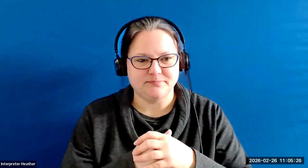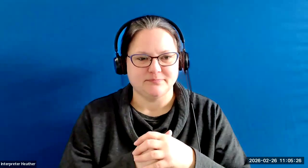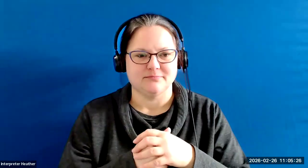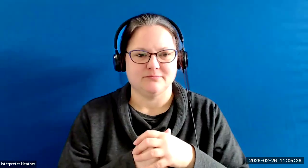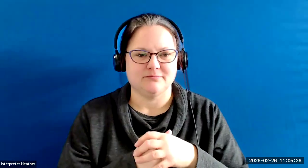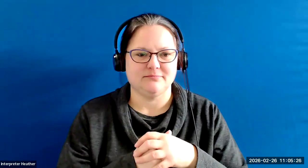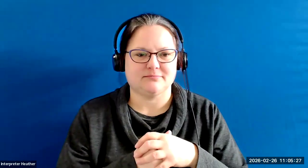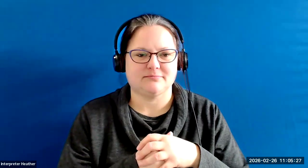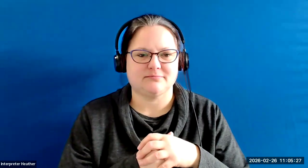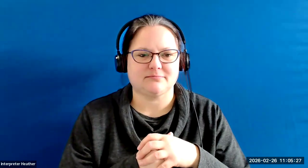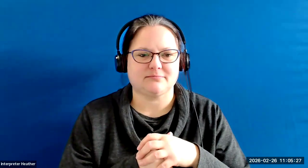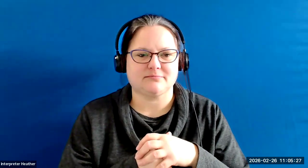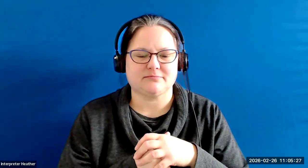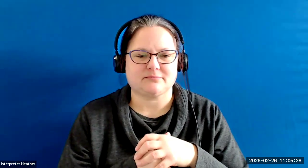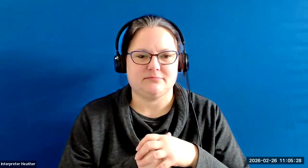in the days to come.